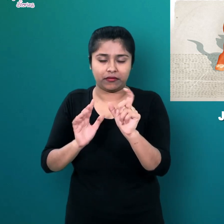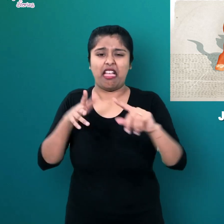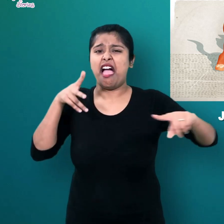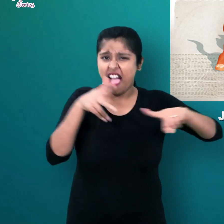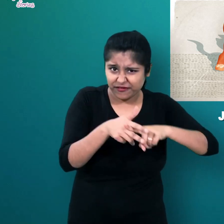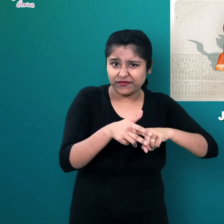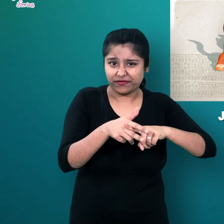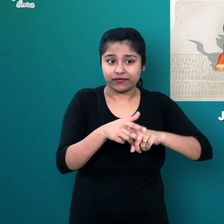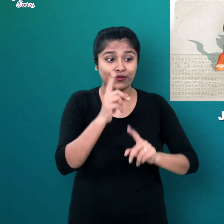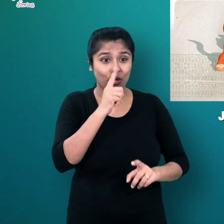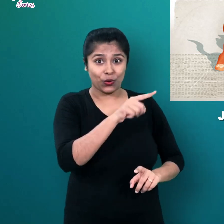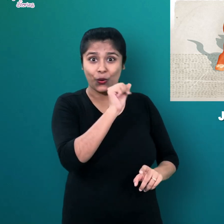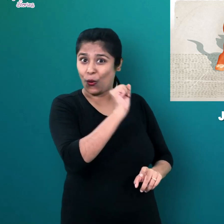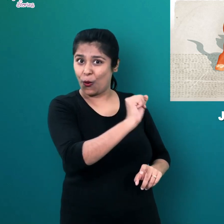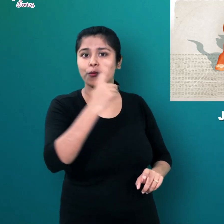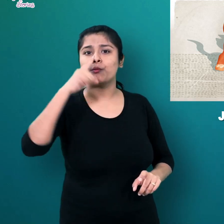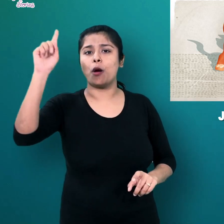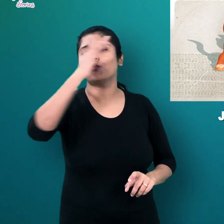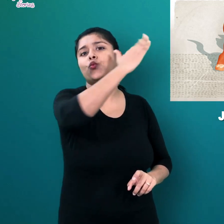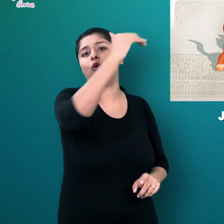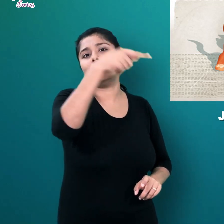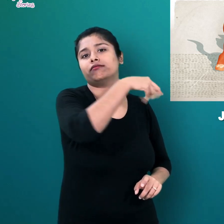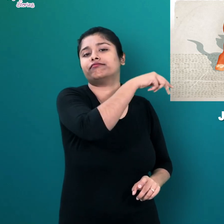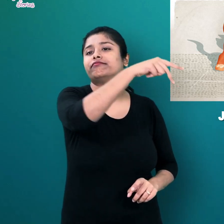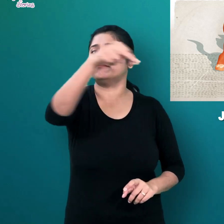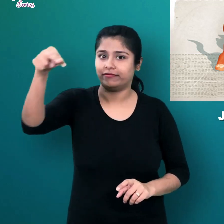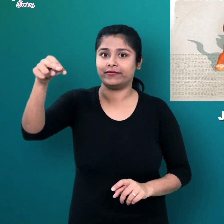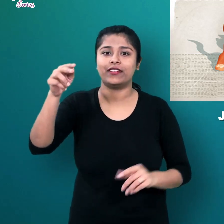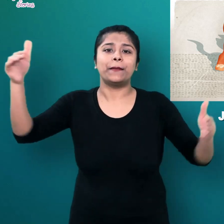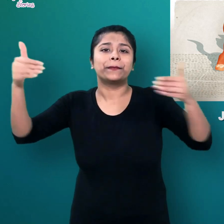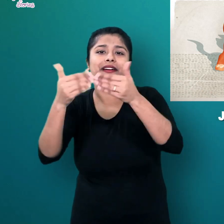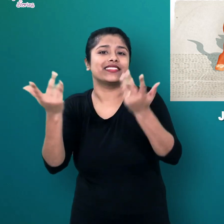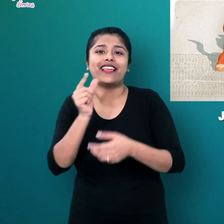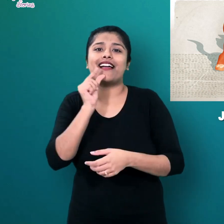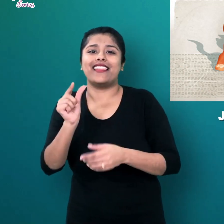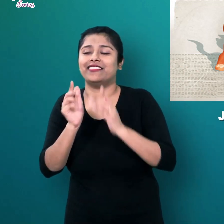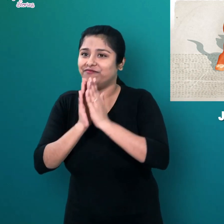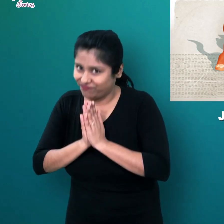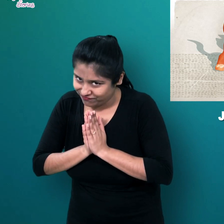Just then, Mummy called Riju, who ran off to greet her aunt.